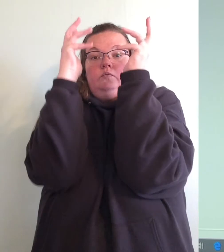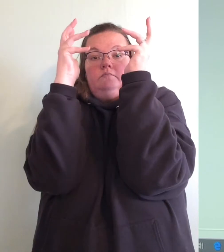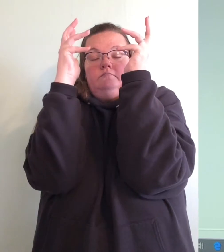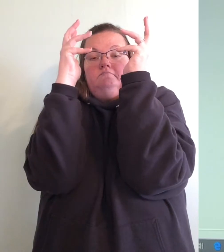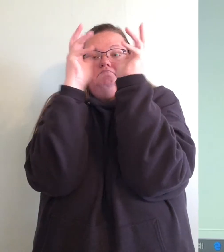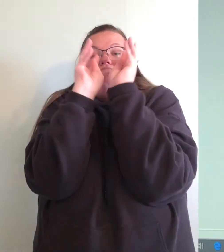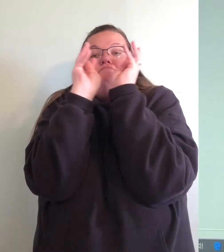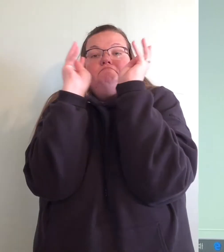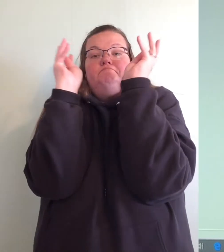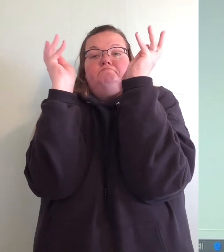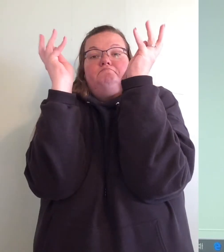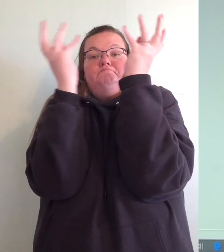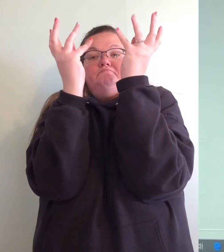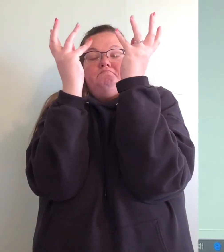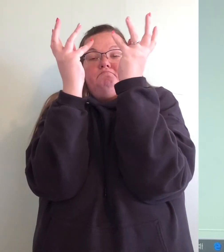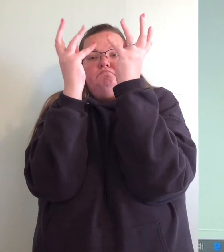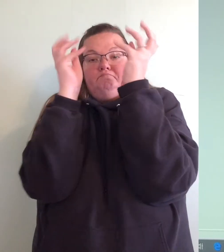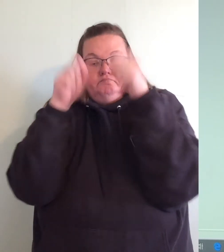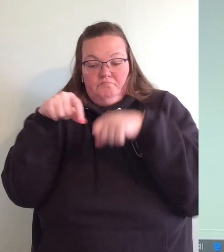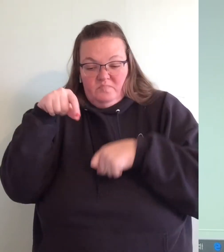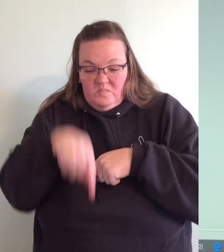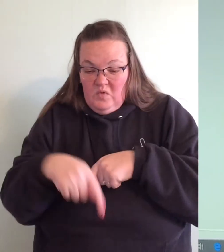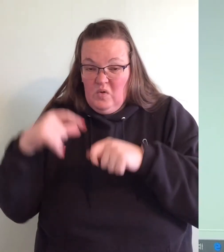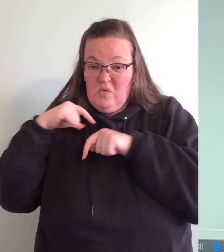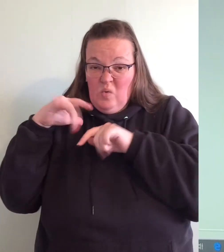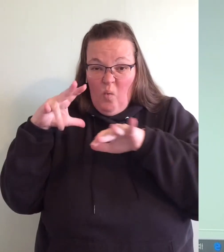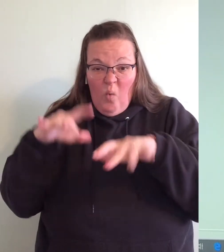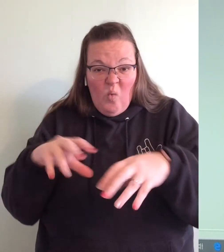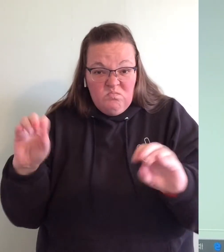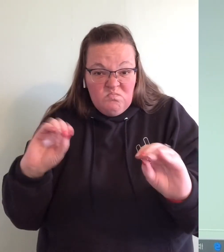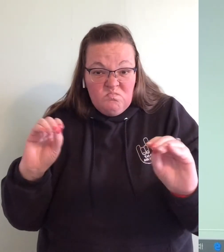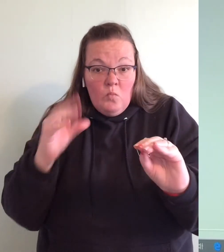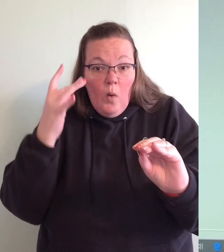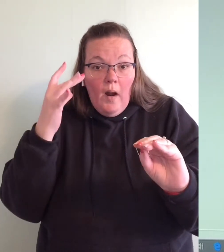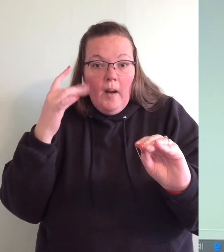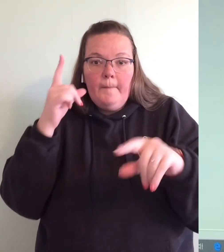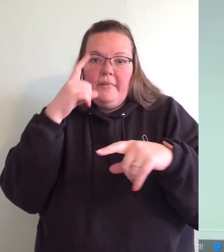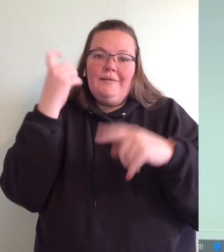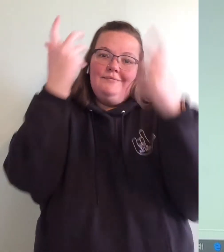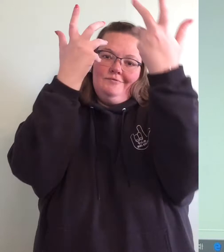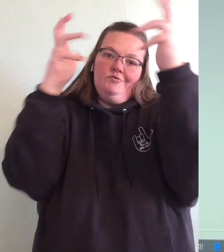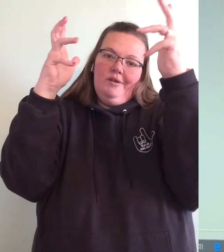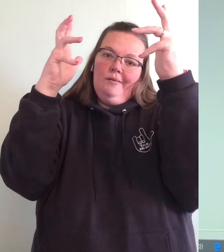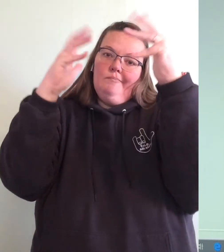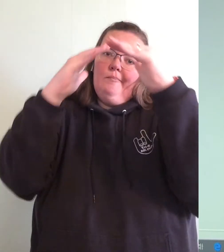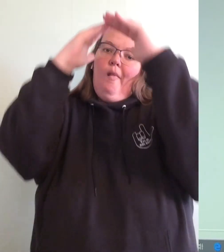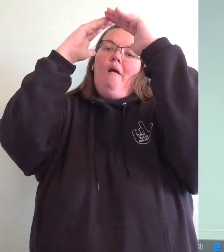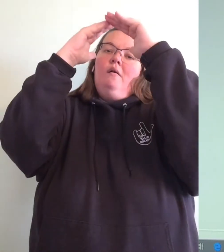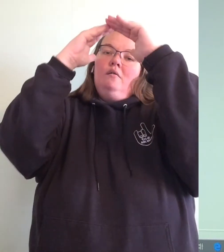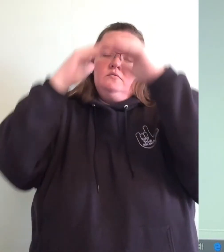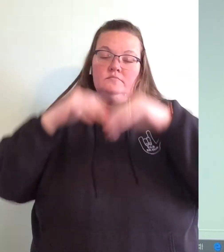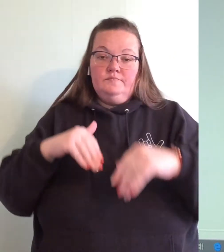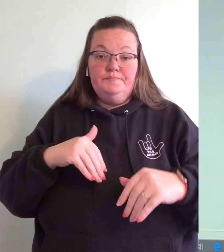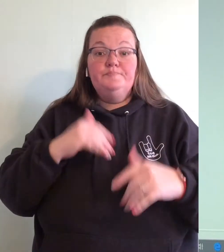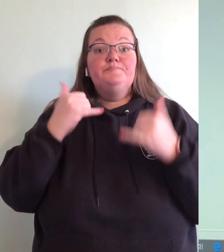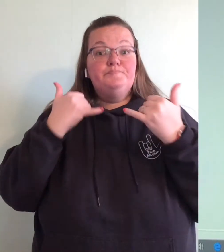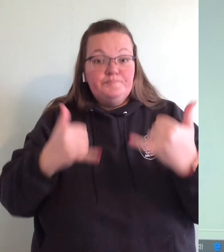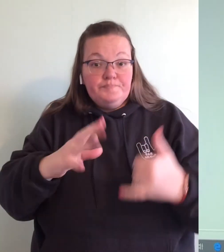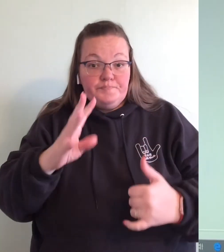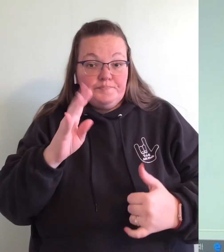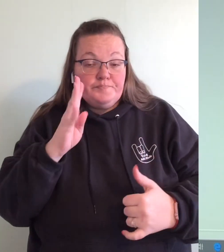earth and pine needles could be seen underfoot because no snow had been able to fall there, did it begin to talk to